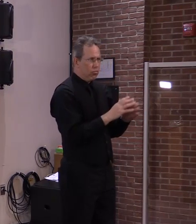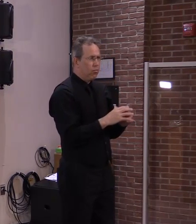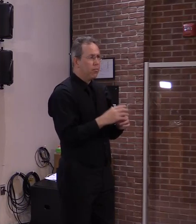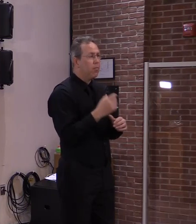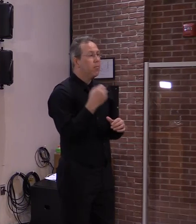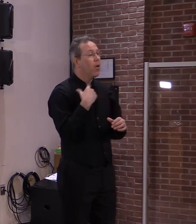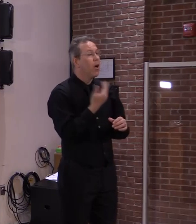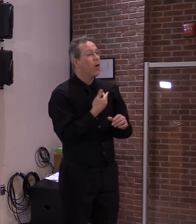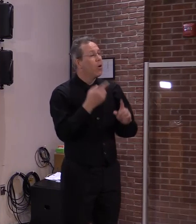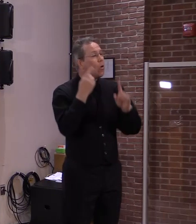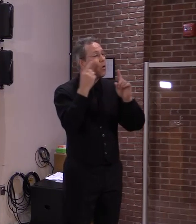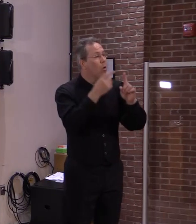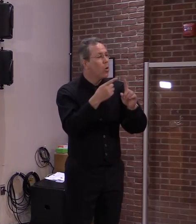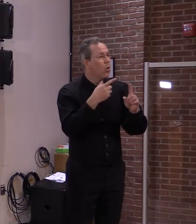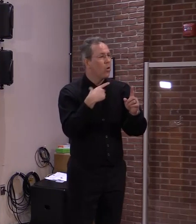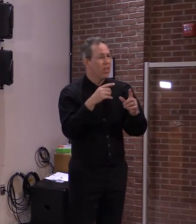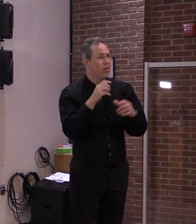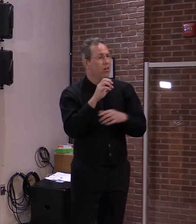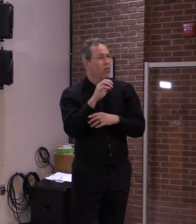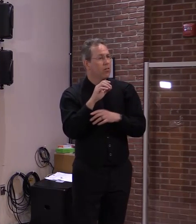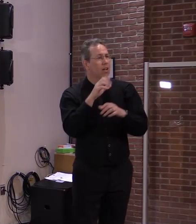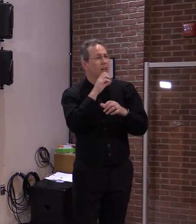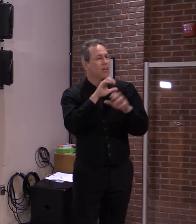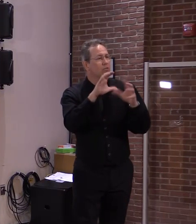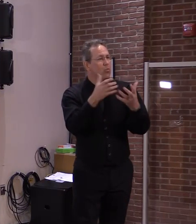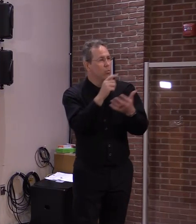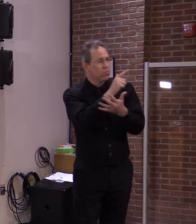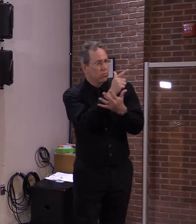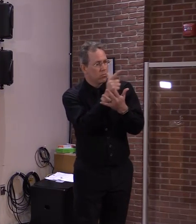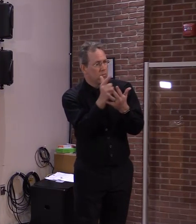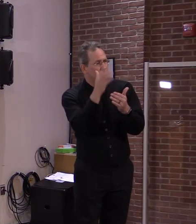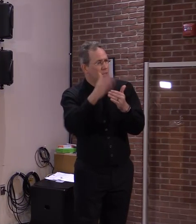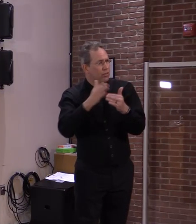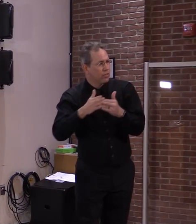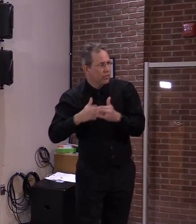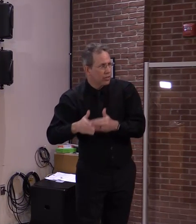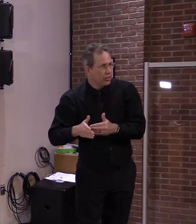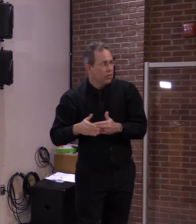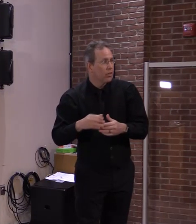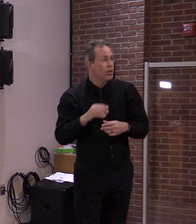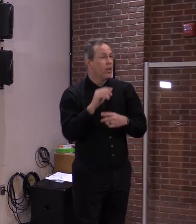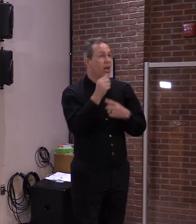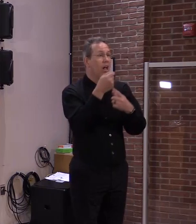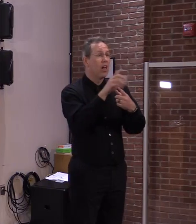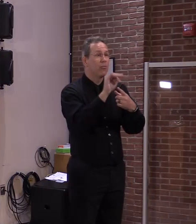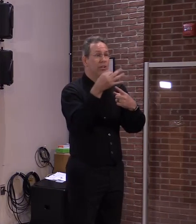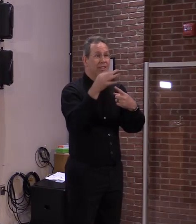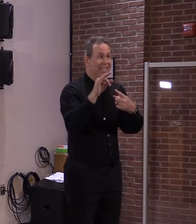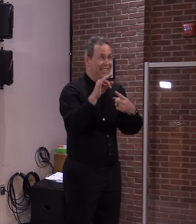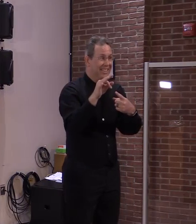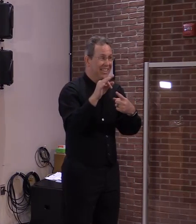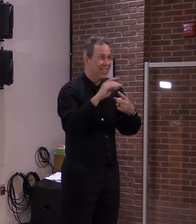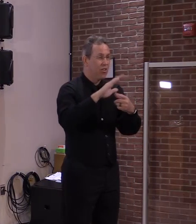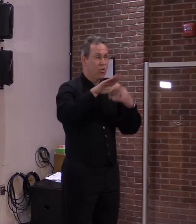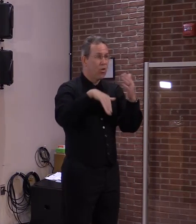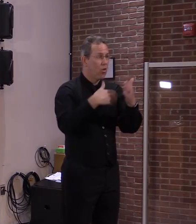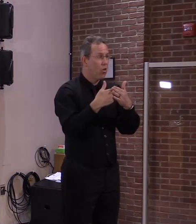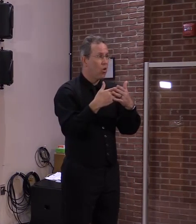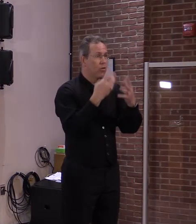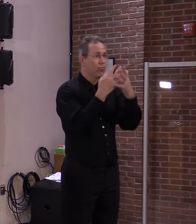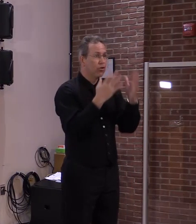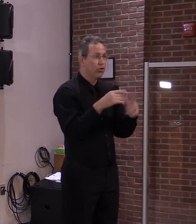those age bands. And by April 19th, all ages within the Department of Corrections, inmates within